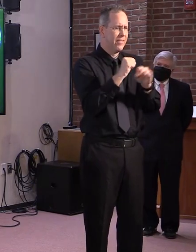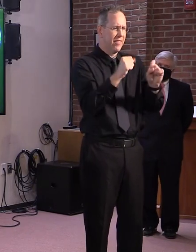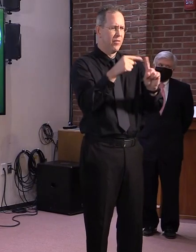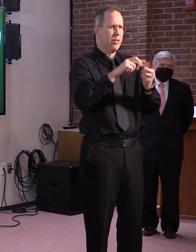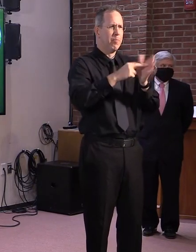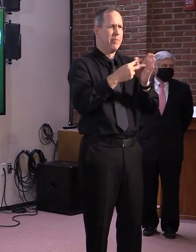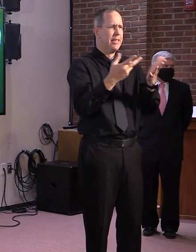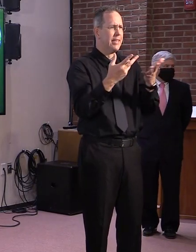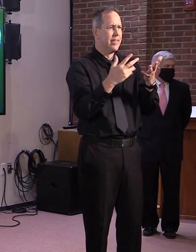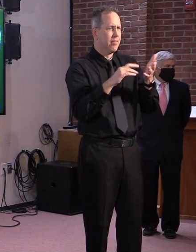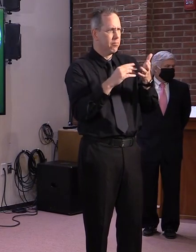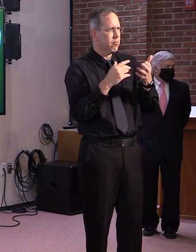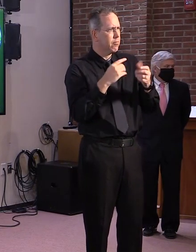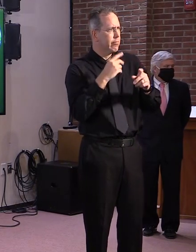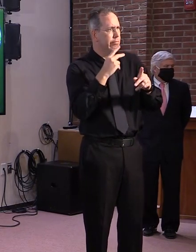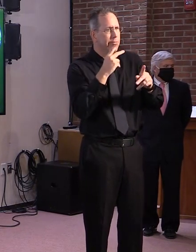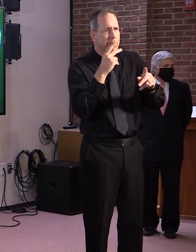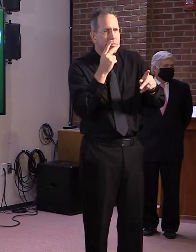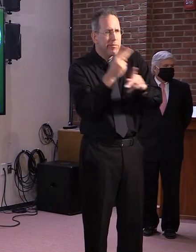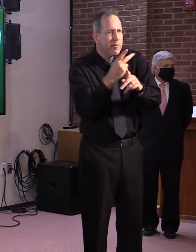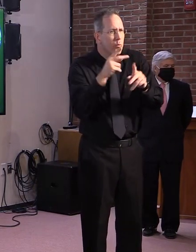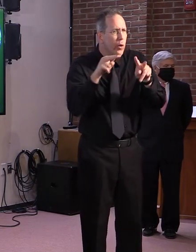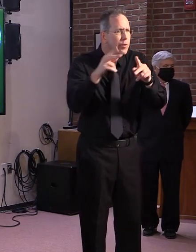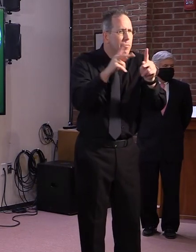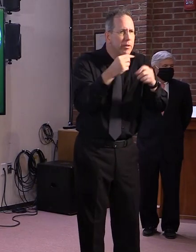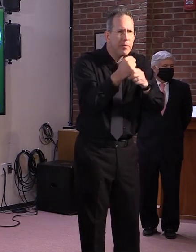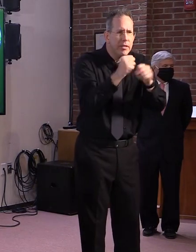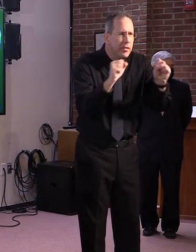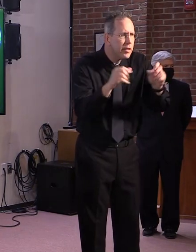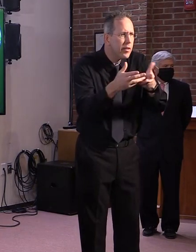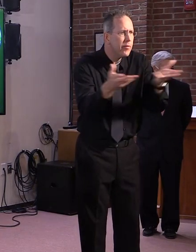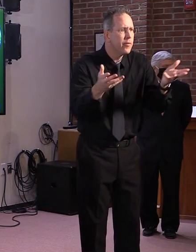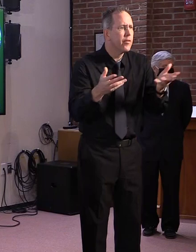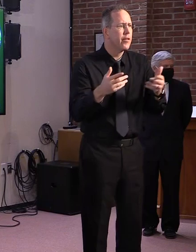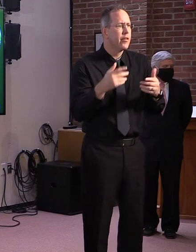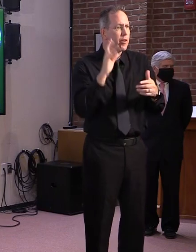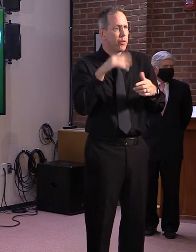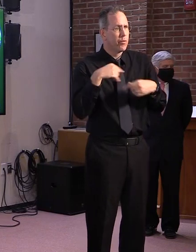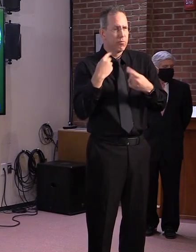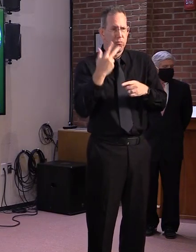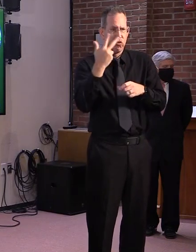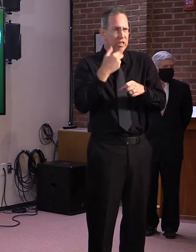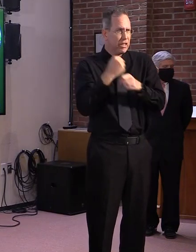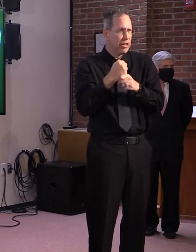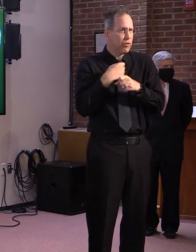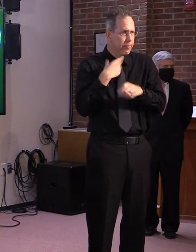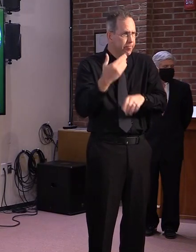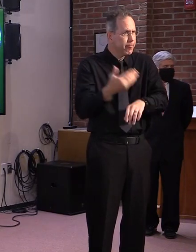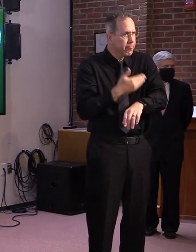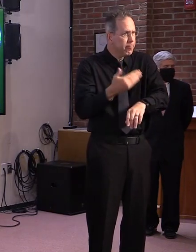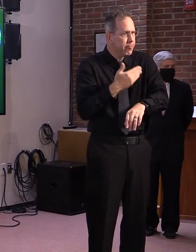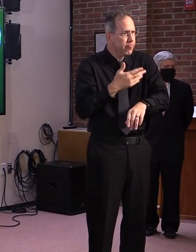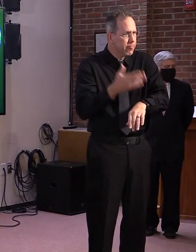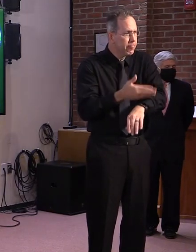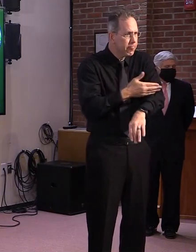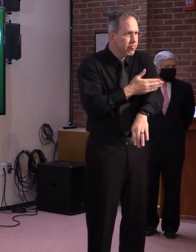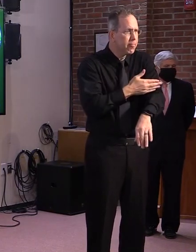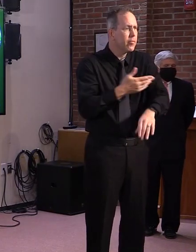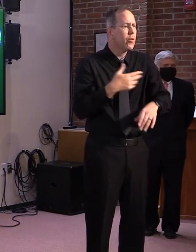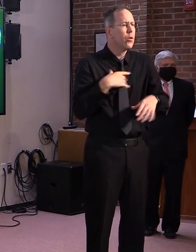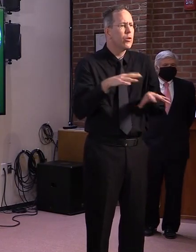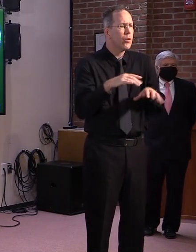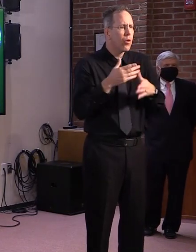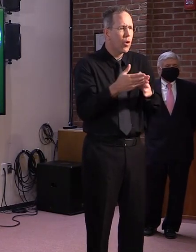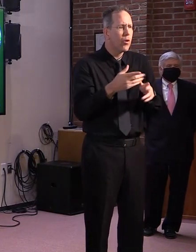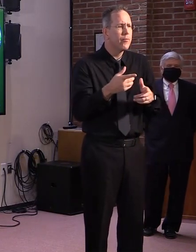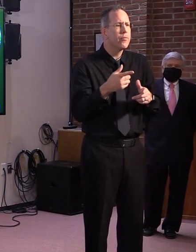steps over the last 2 or 3 years to try and move in the right in that direction, whether it's street outreach counselors